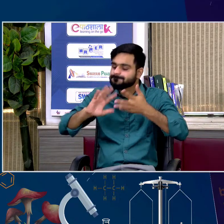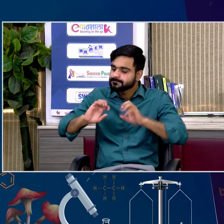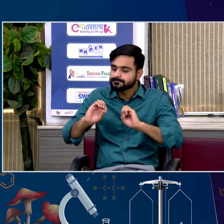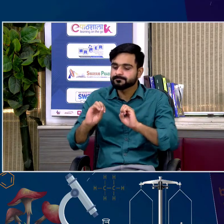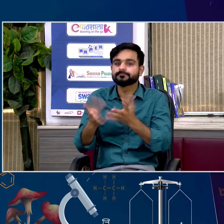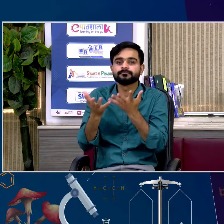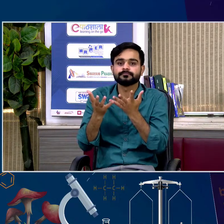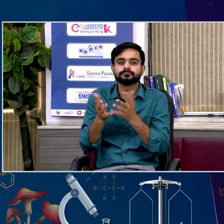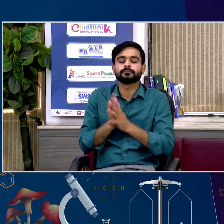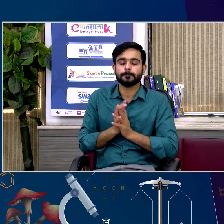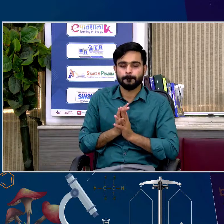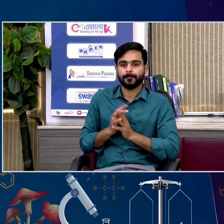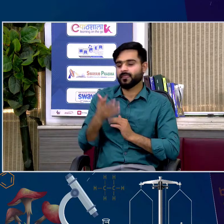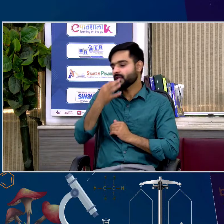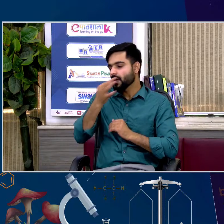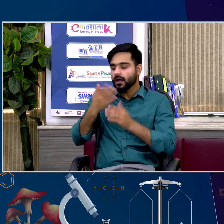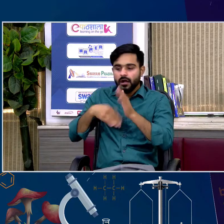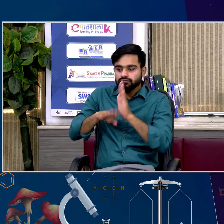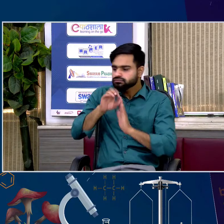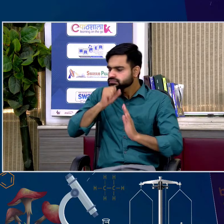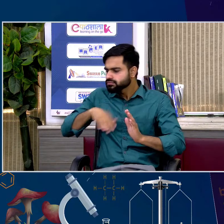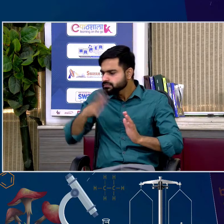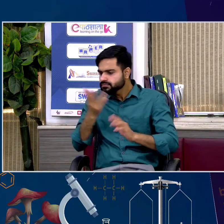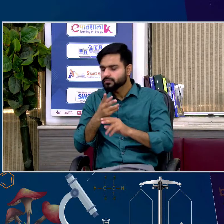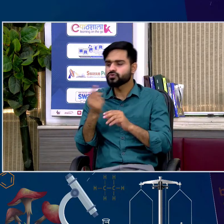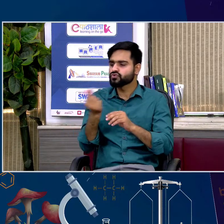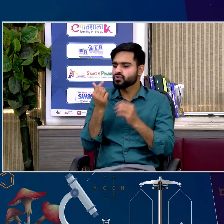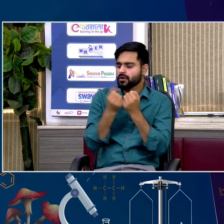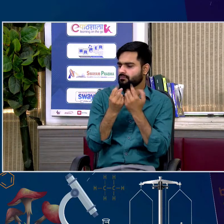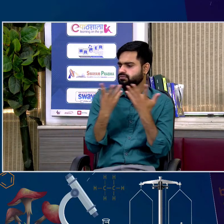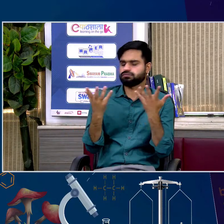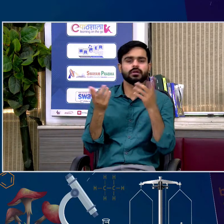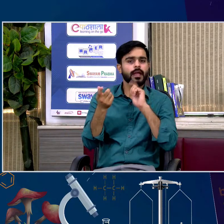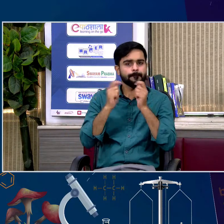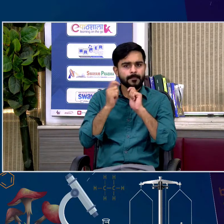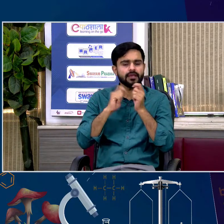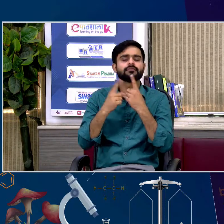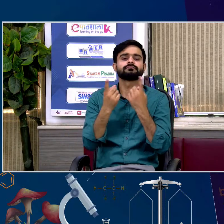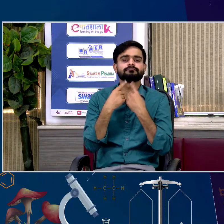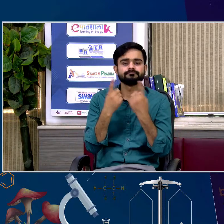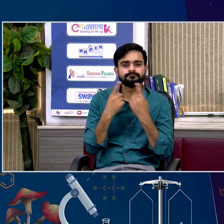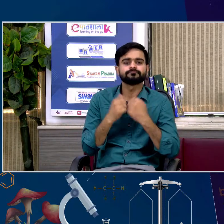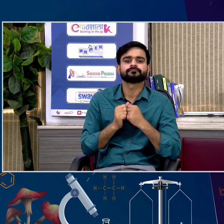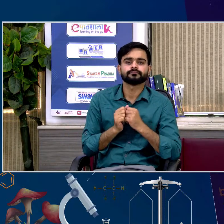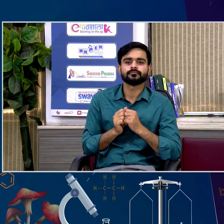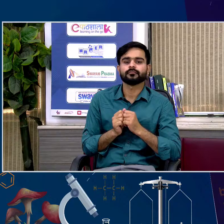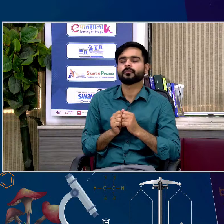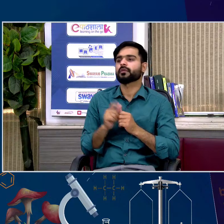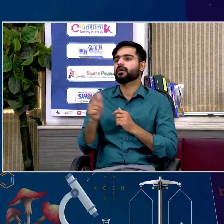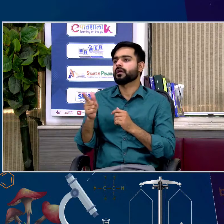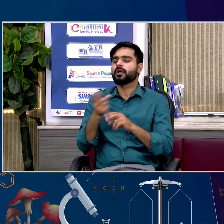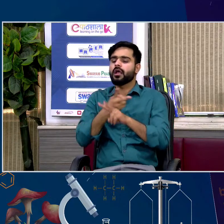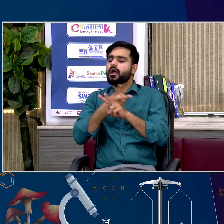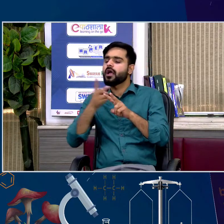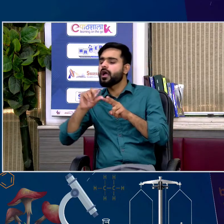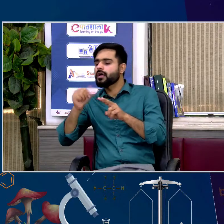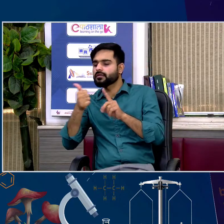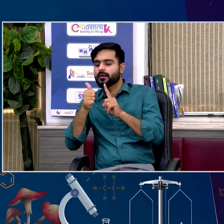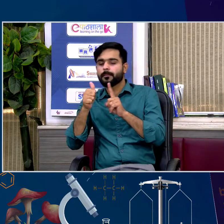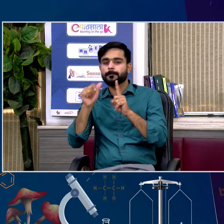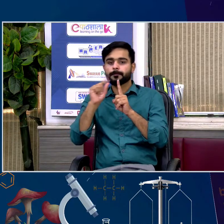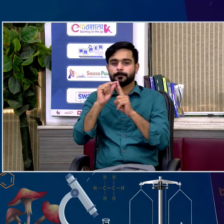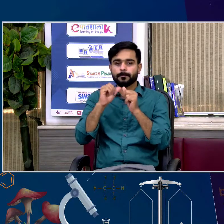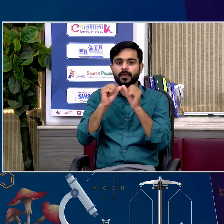then, as students grow older, using a lot of media to talk about, Pablo and other shows that